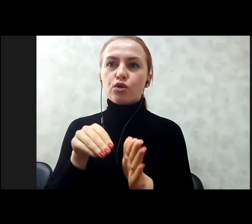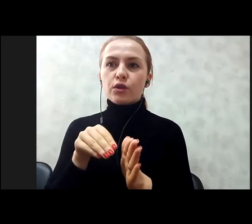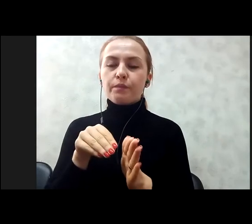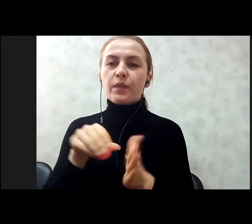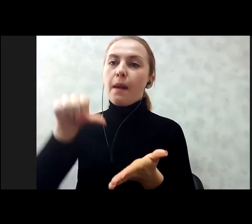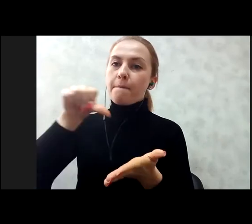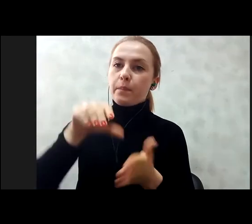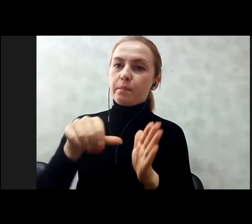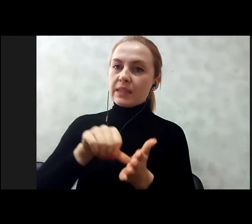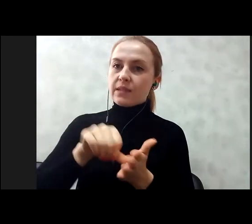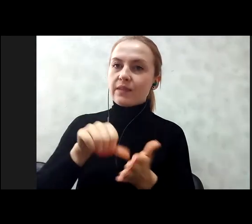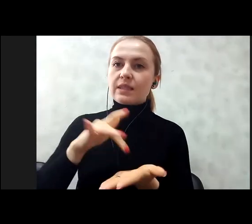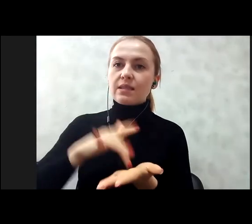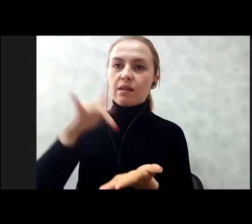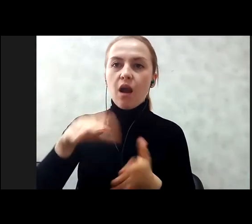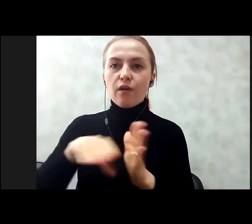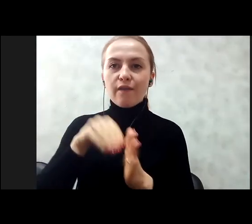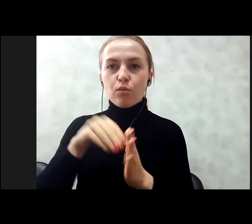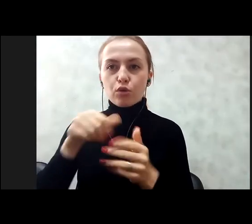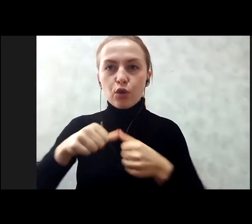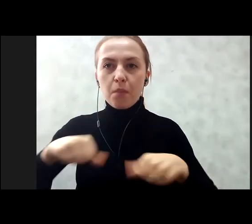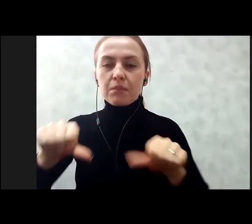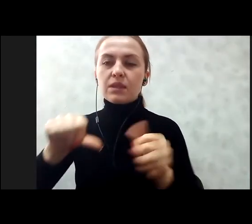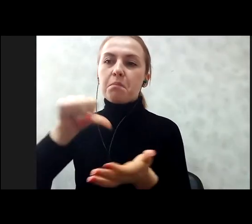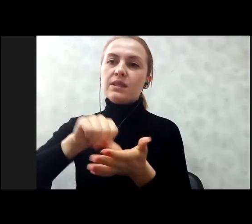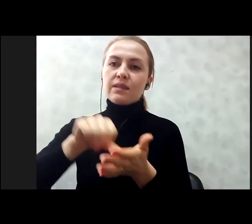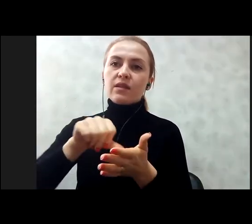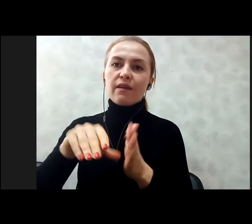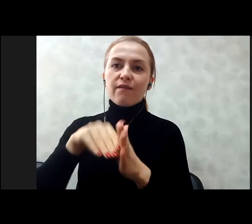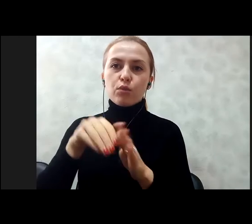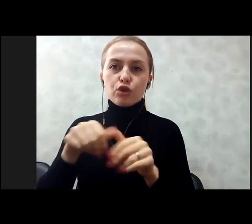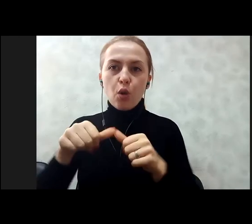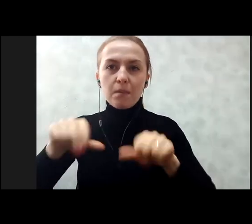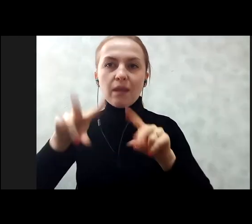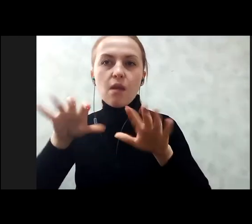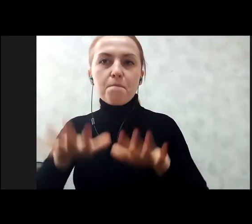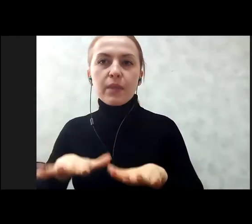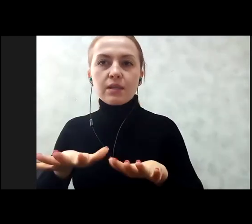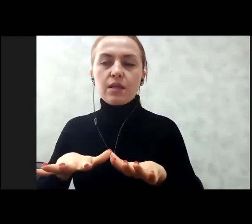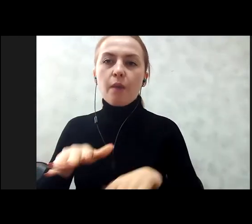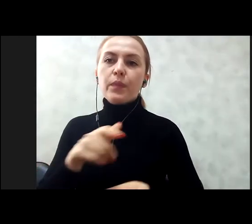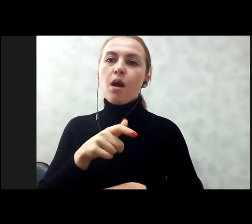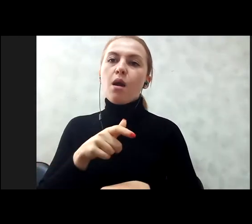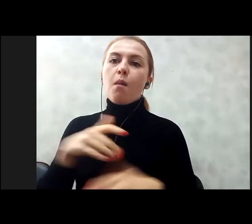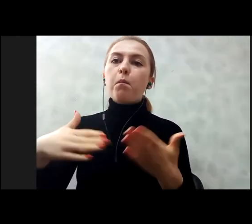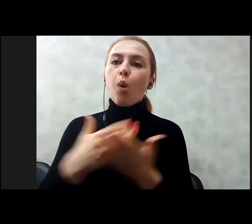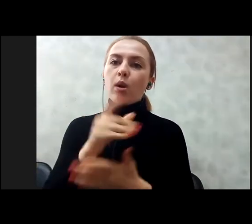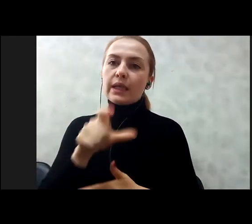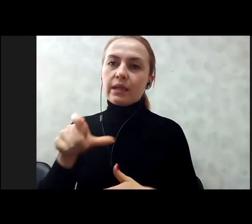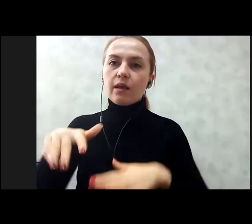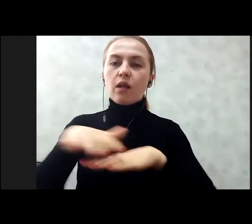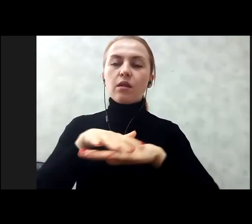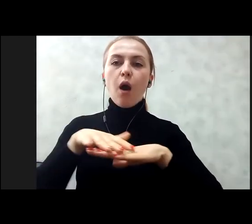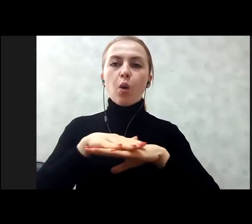media to engage in an open and constructive dialogue. No doubt that there's still